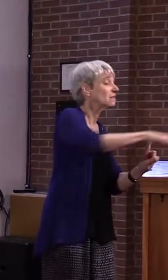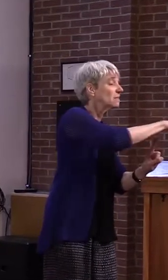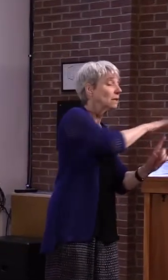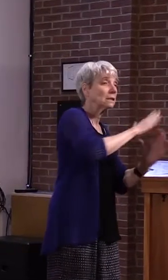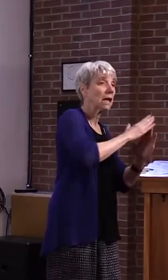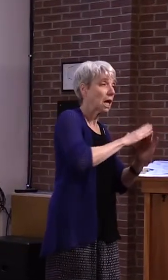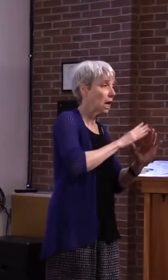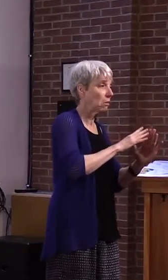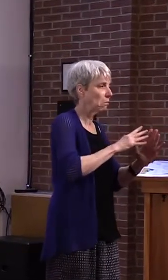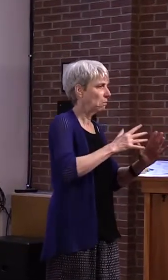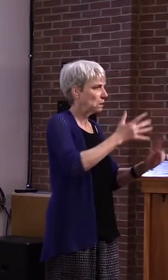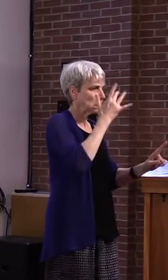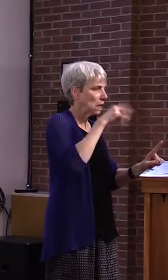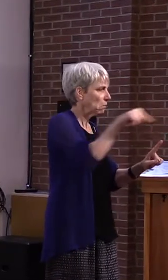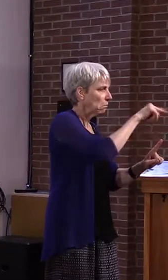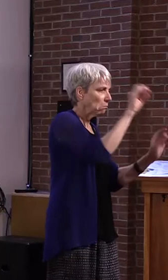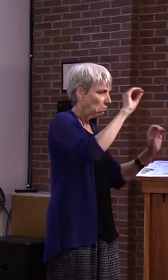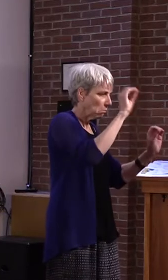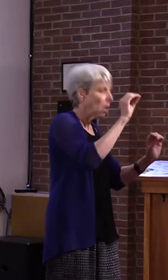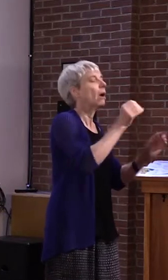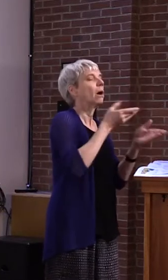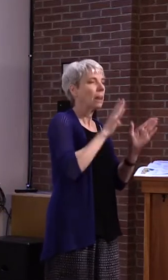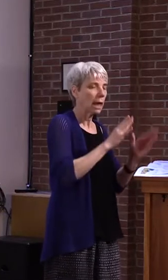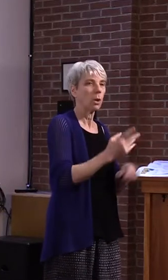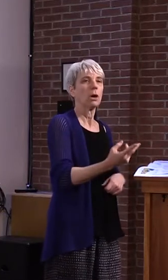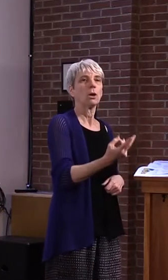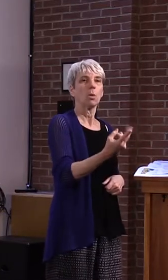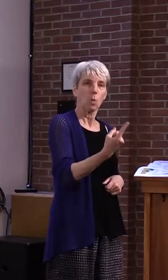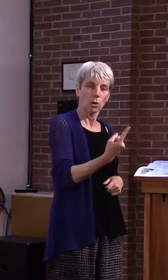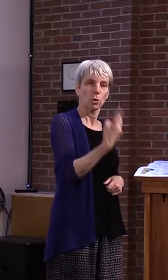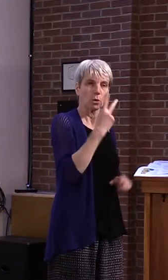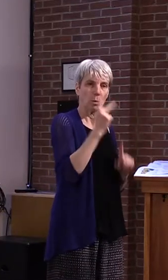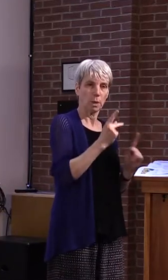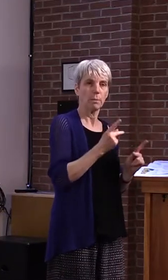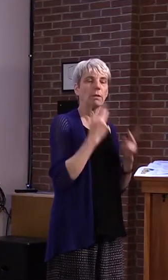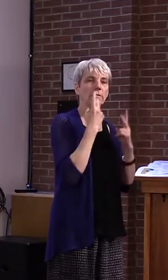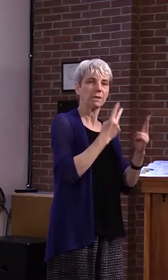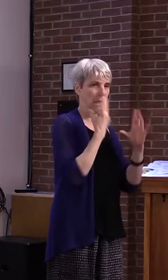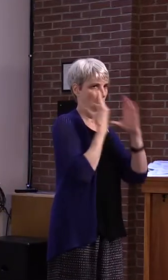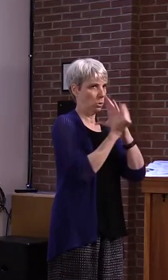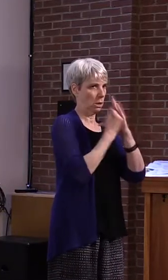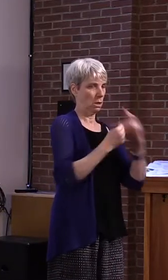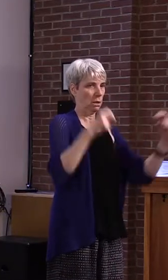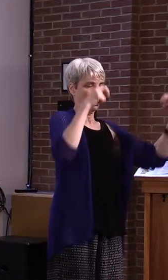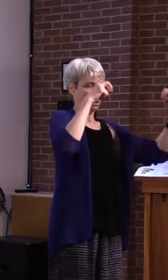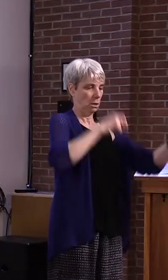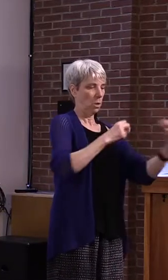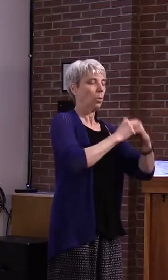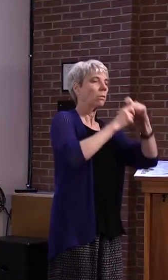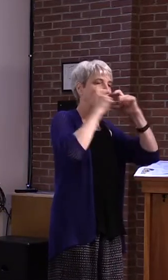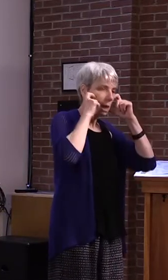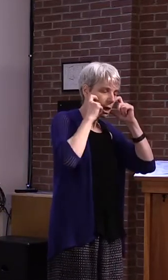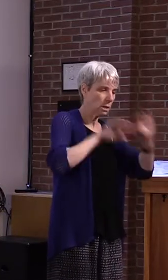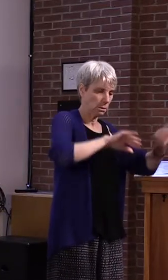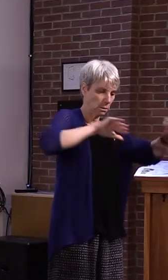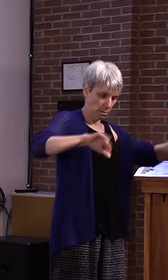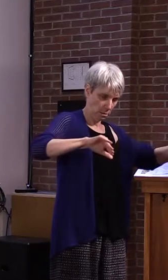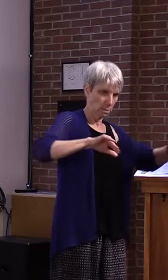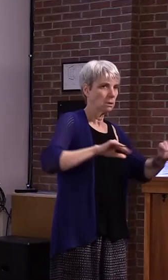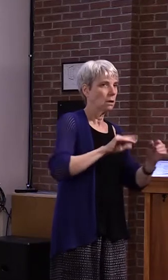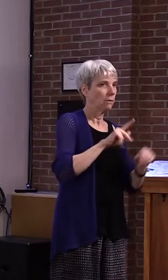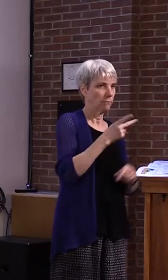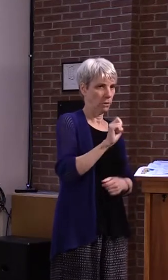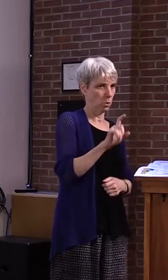that allows for outdoor visits up to two visitors as long as mass and distancing is maintained. We have phase